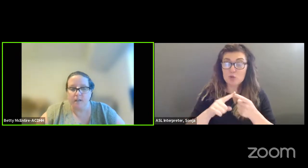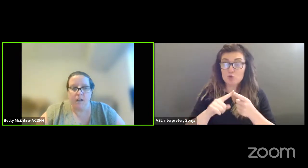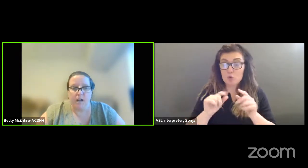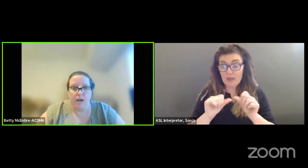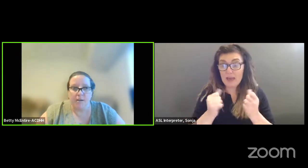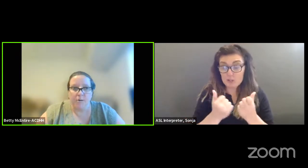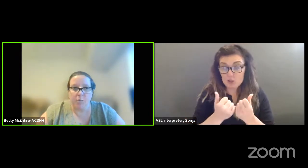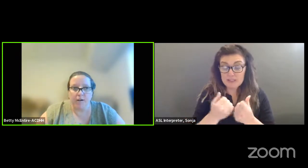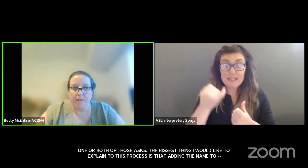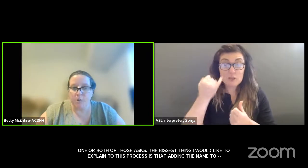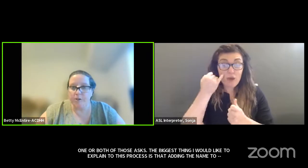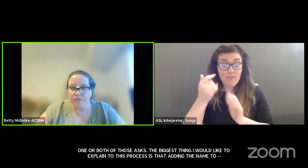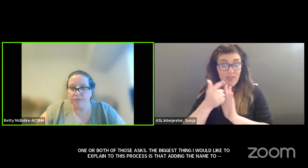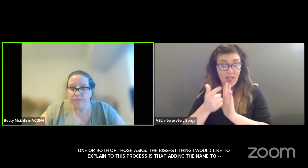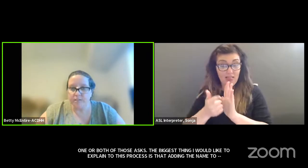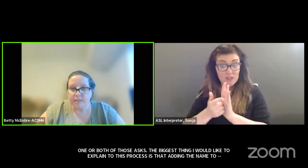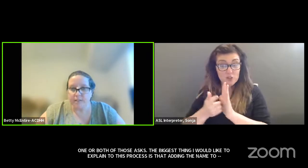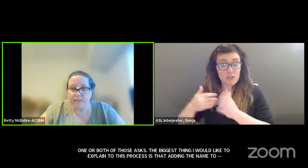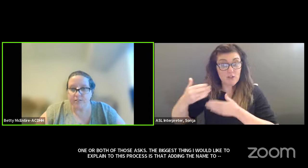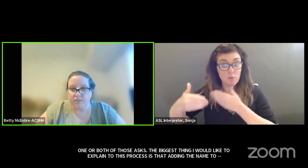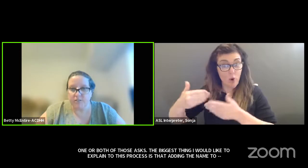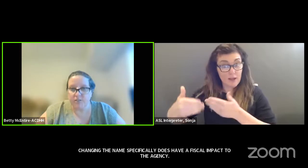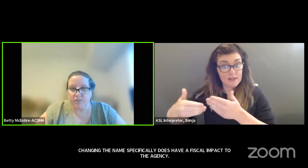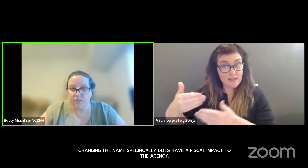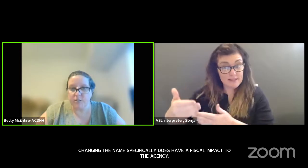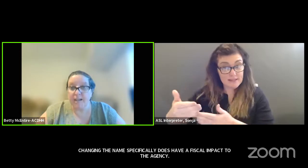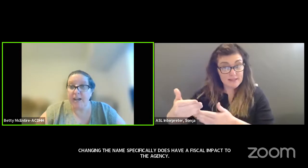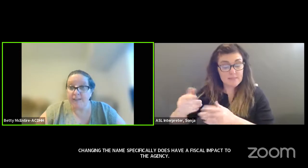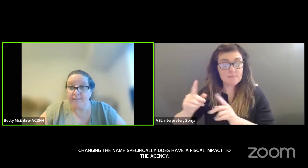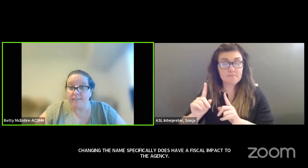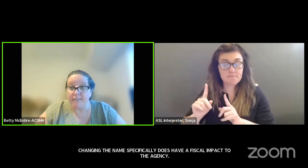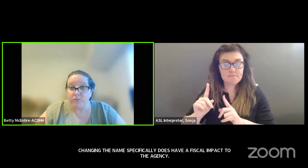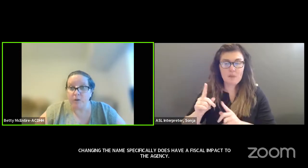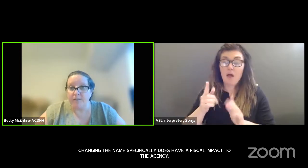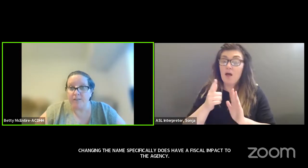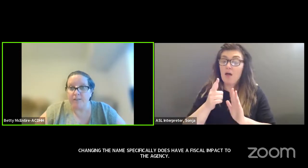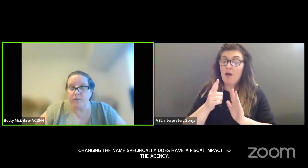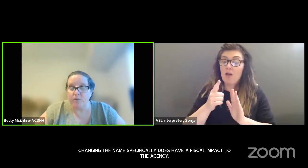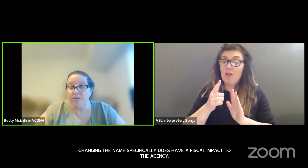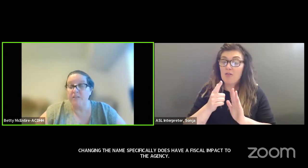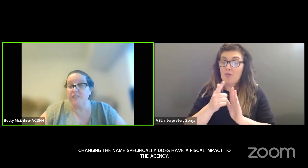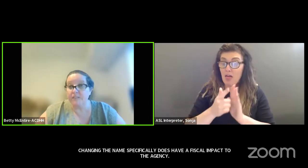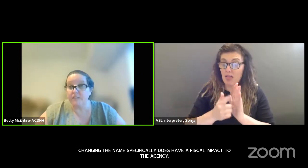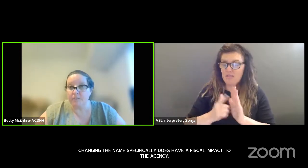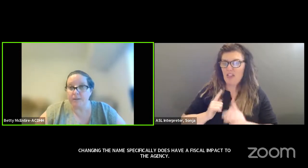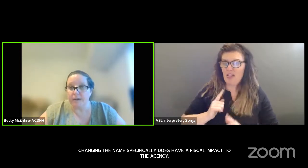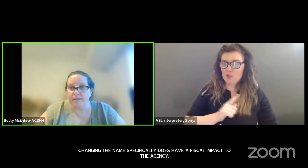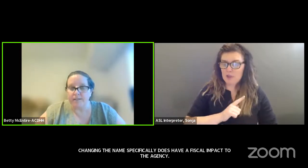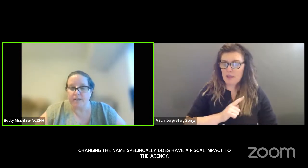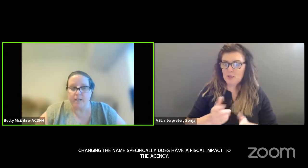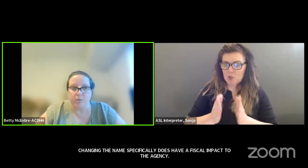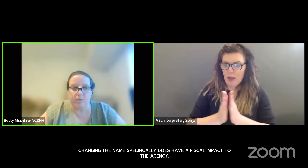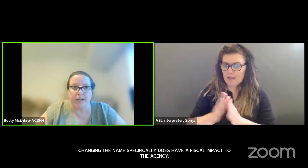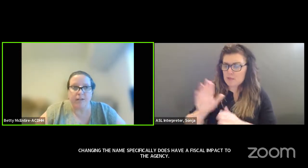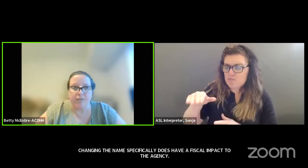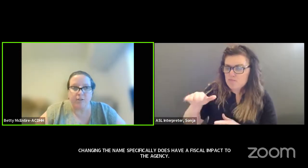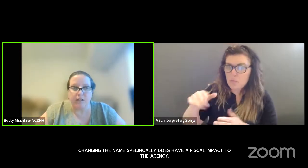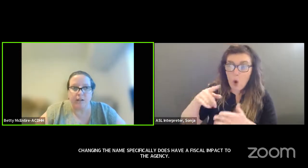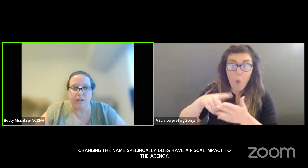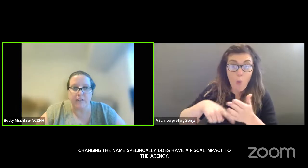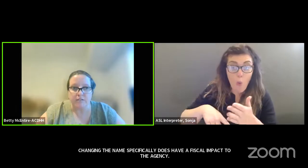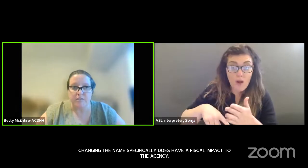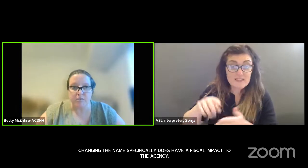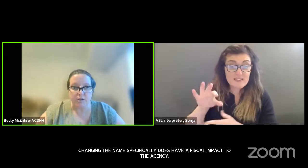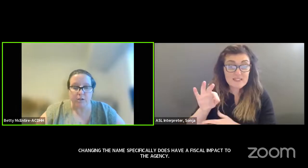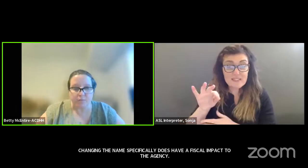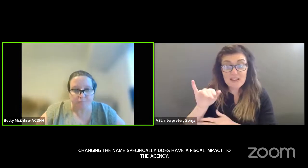process, one of the questions that the legislature would ask is what would be the fiscal impact? And we would have to